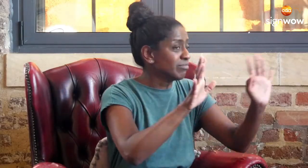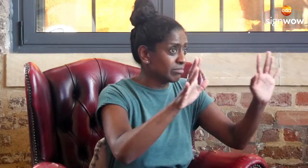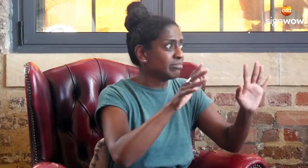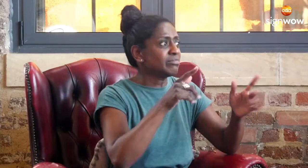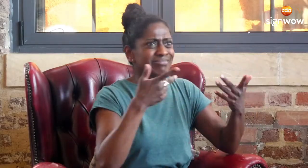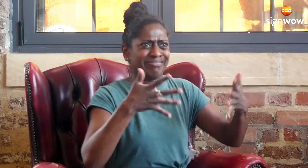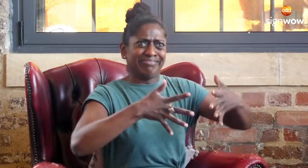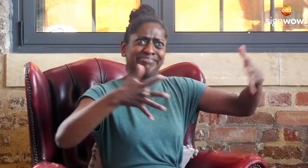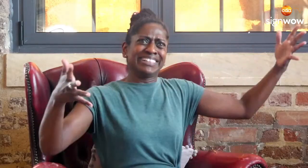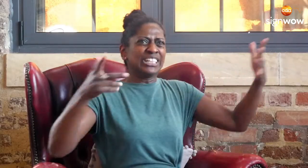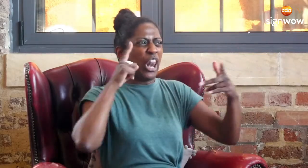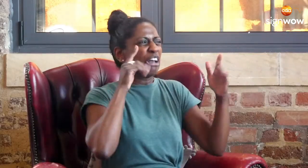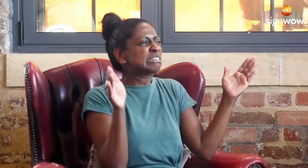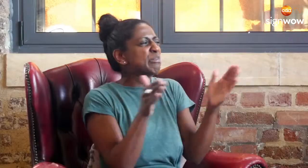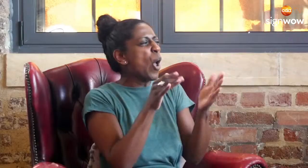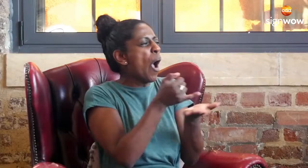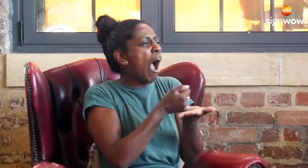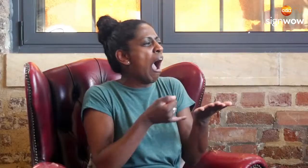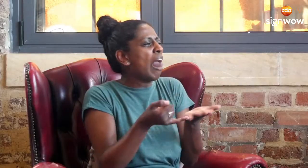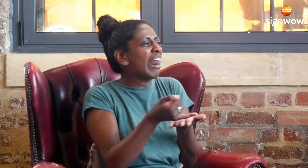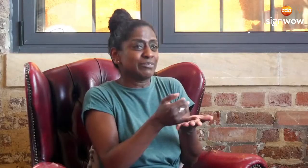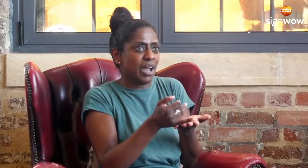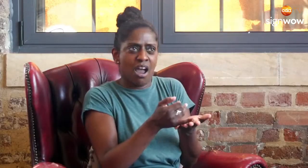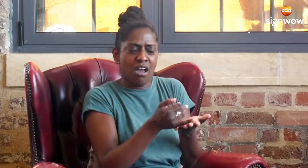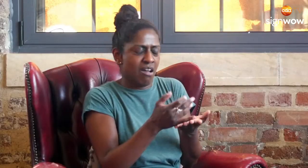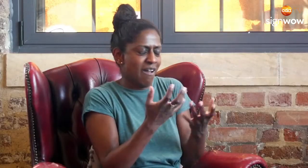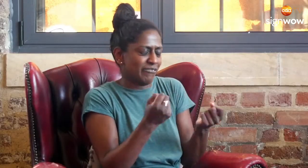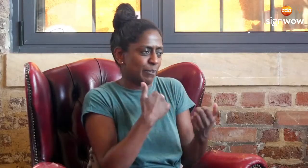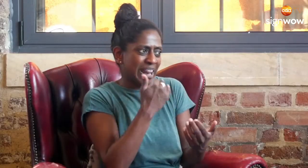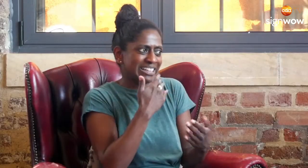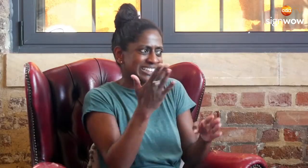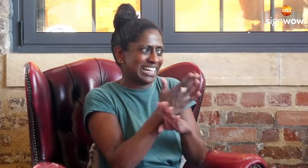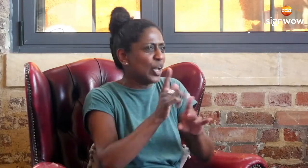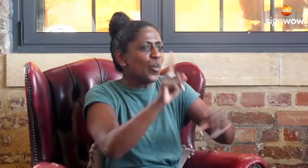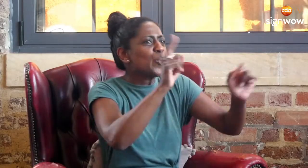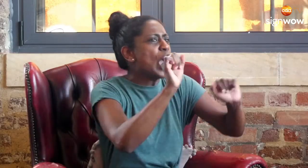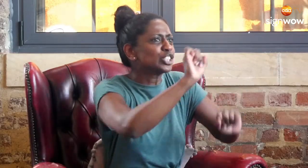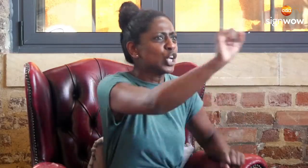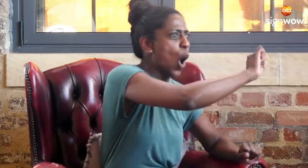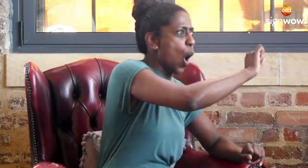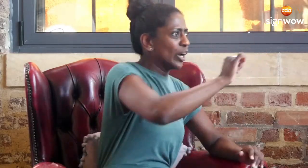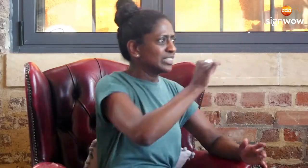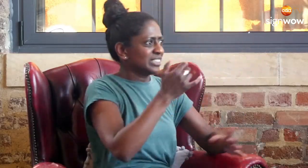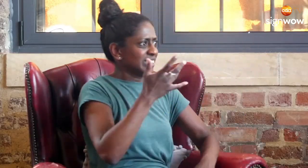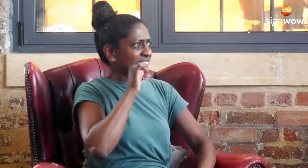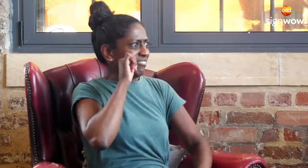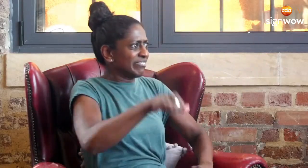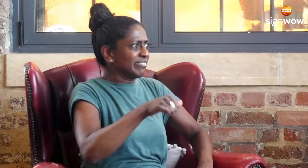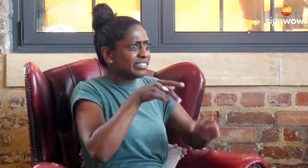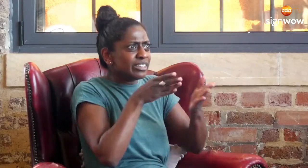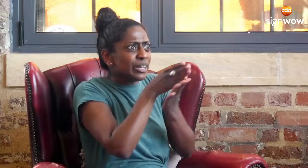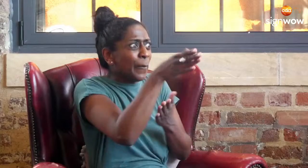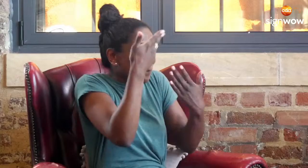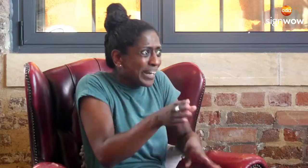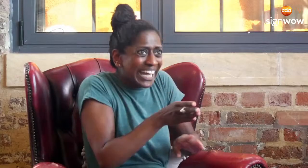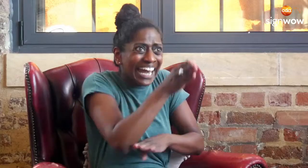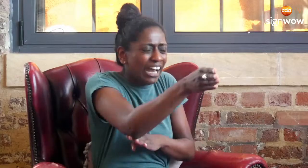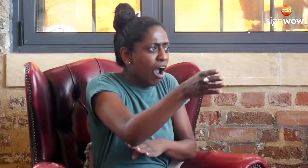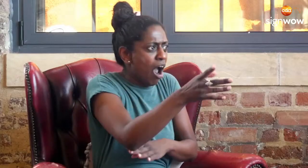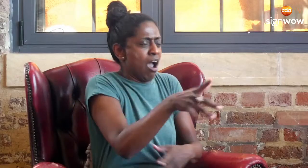Northern Ireland, so many different places in the UK. People think, oh, there's a lot of ugly places, but no, there's so